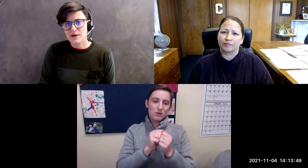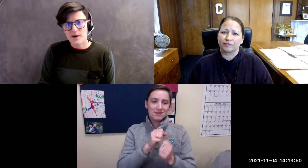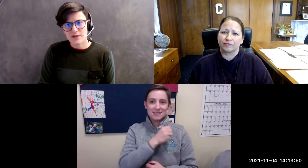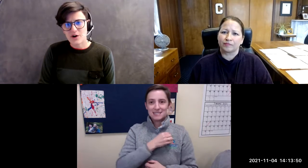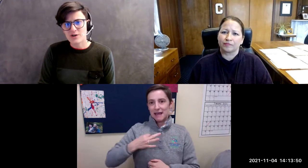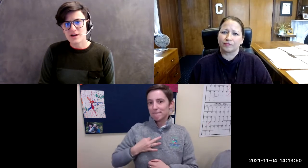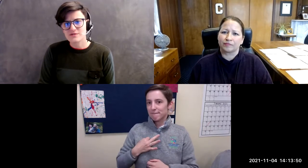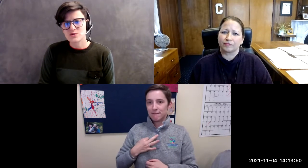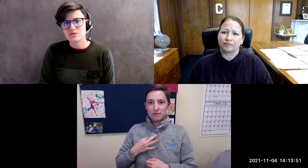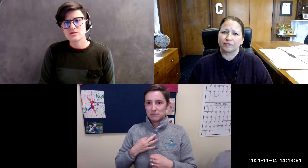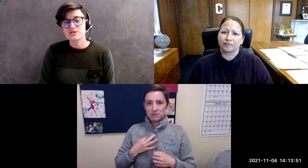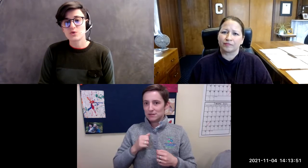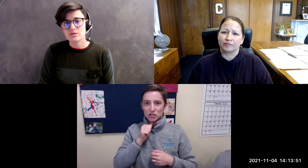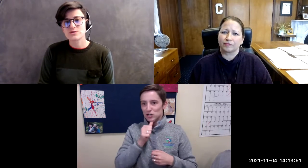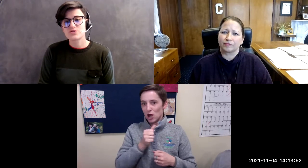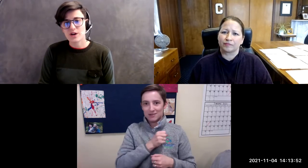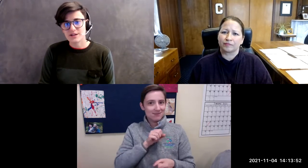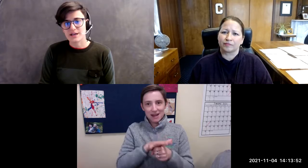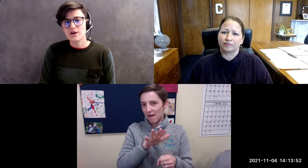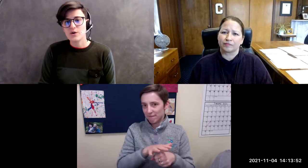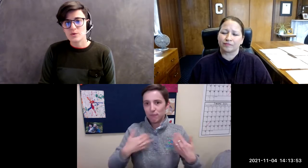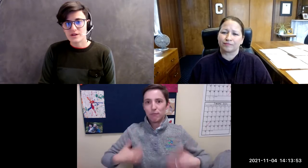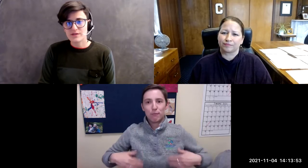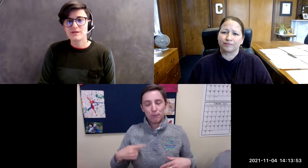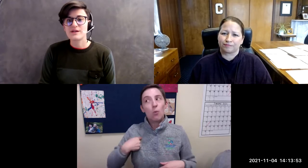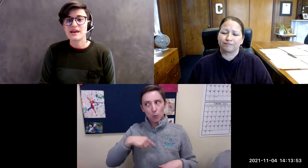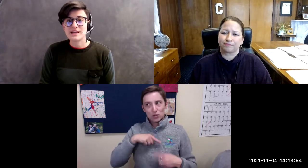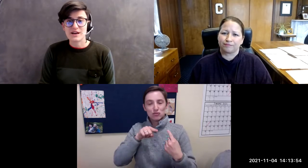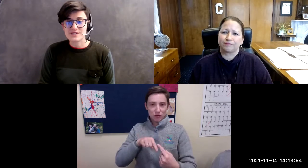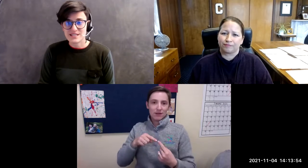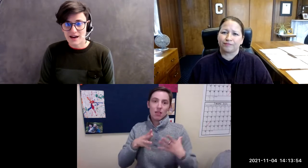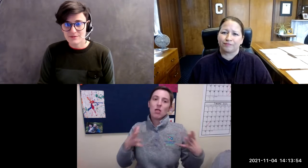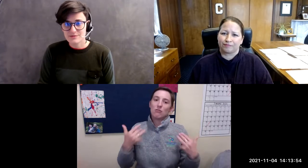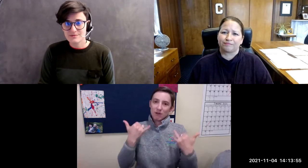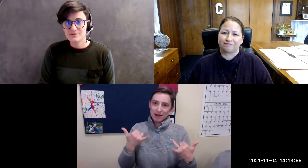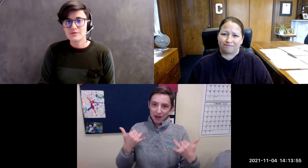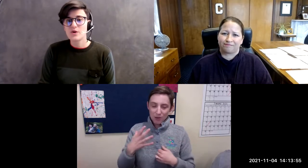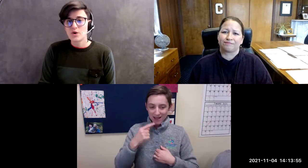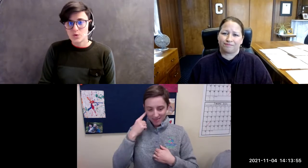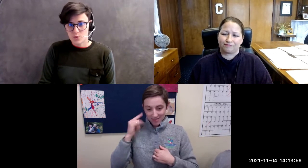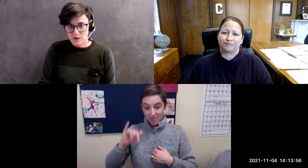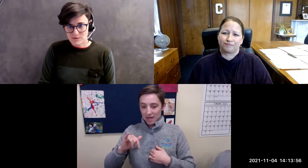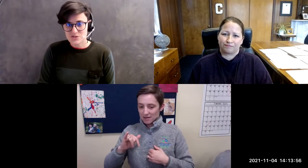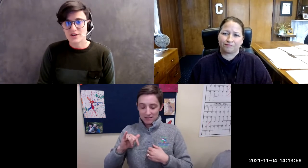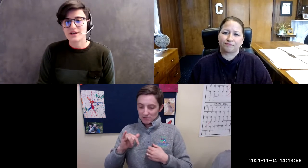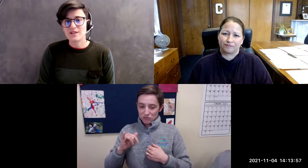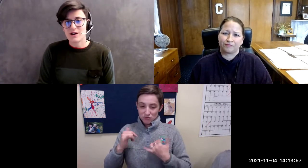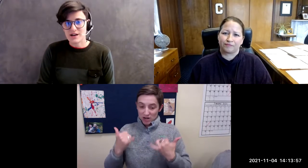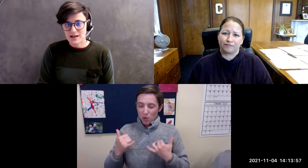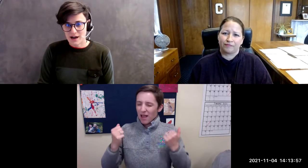that while there are a lot of schools struggling with getting enough staff, we've been struggling a lot right